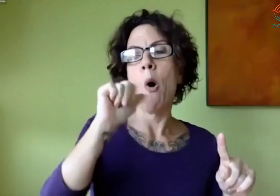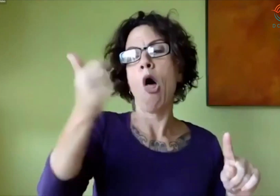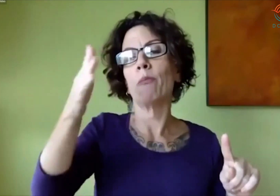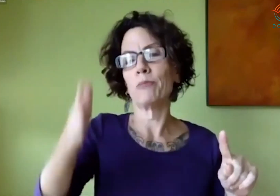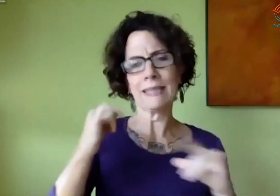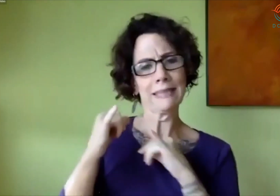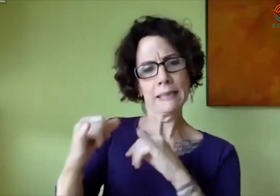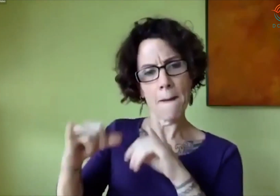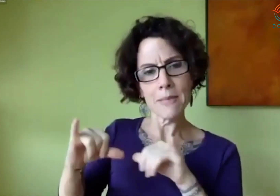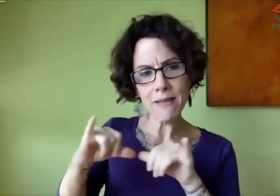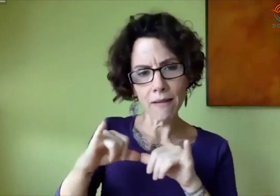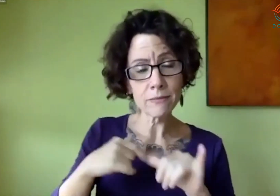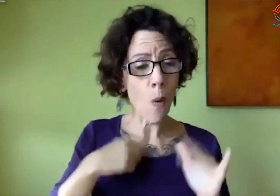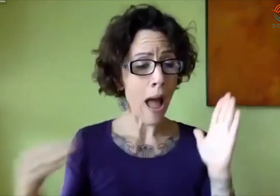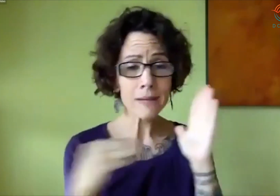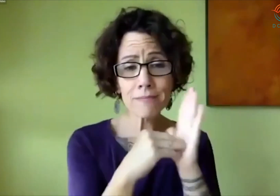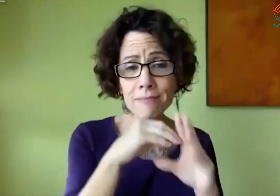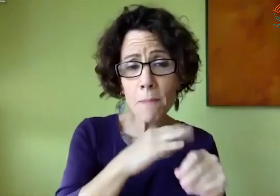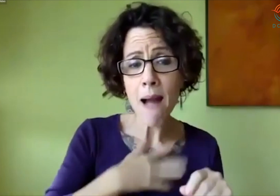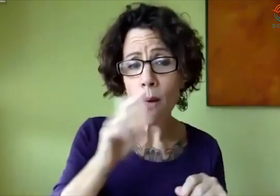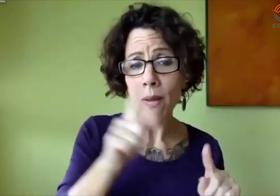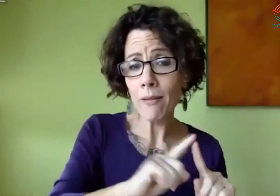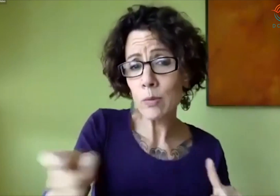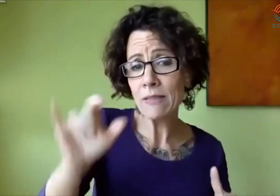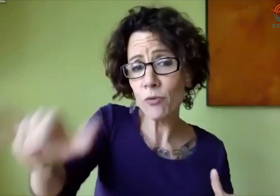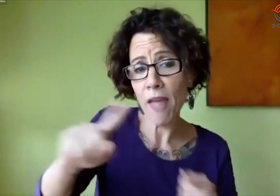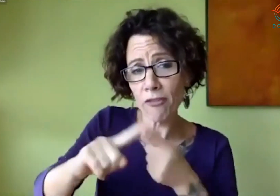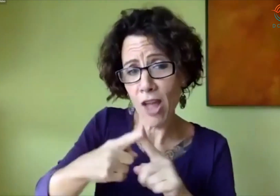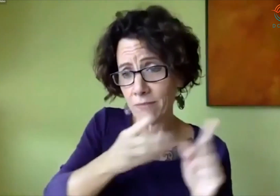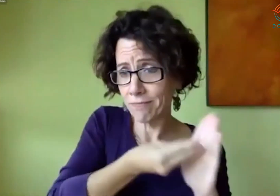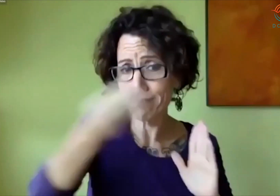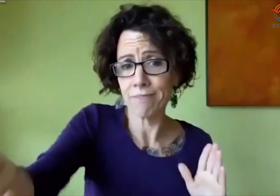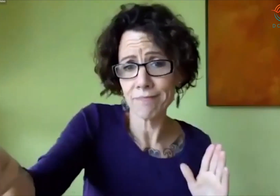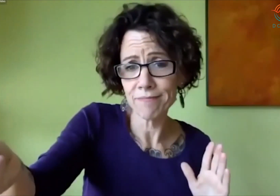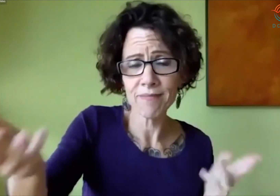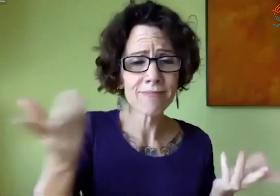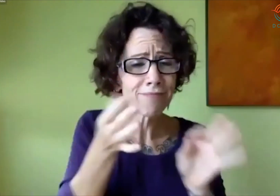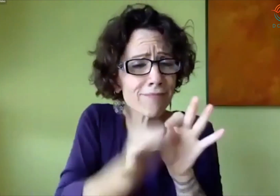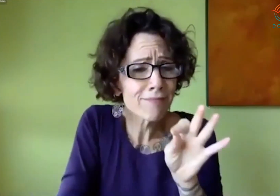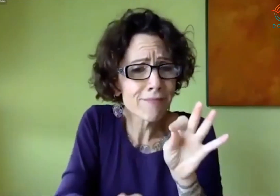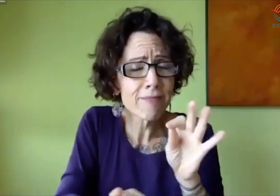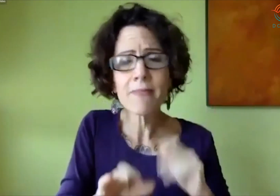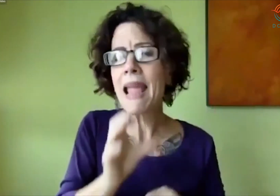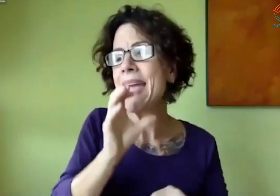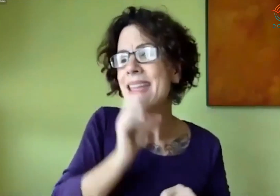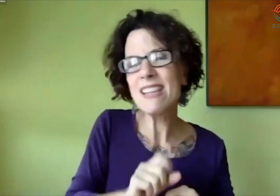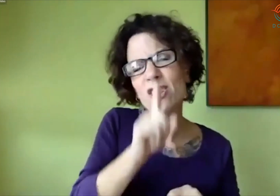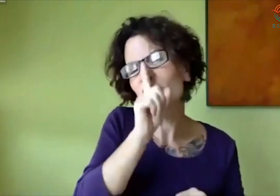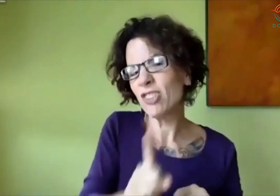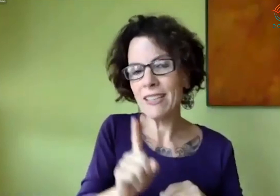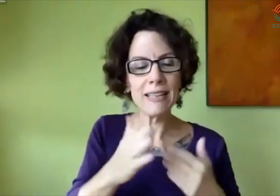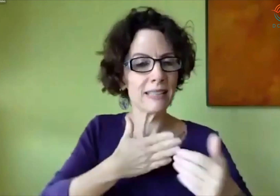I would designate it to somebody who, is the same size as myself, and I indicate their